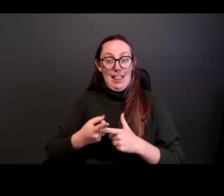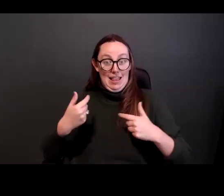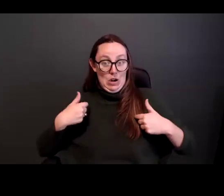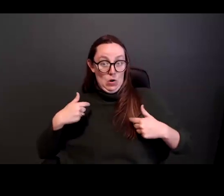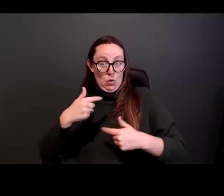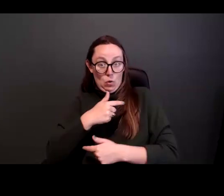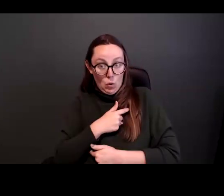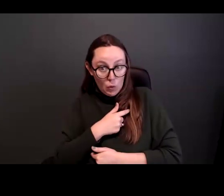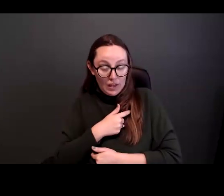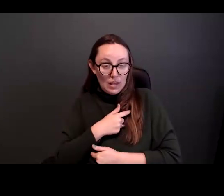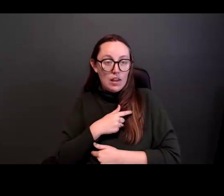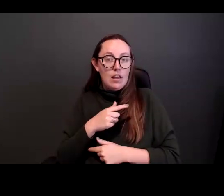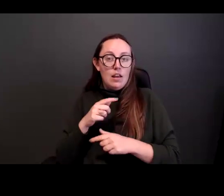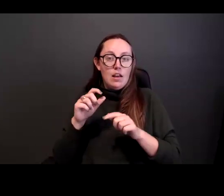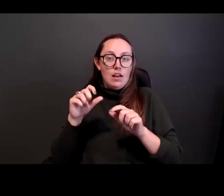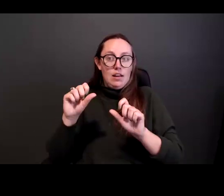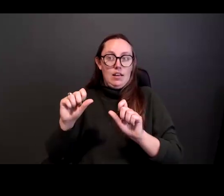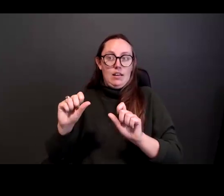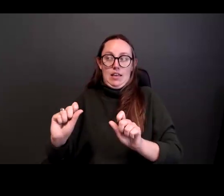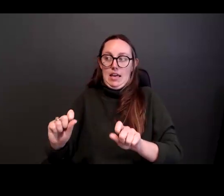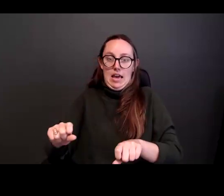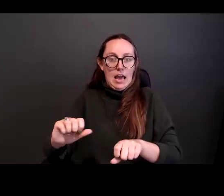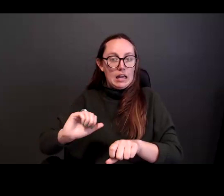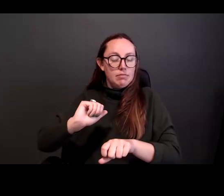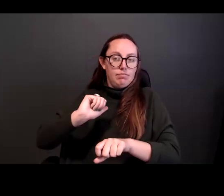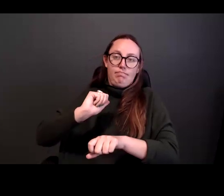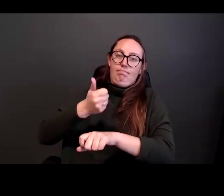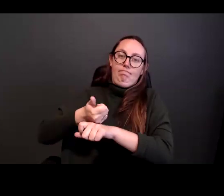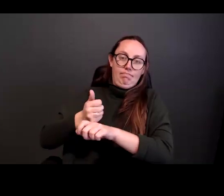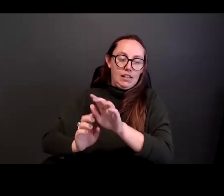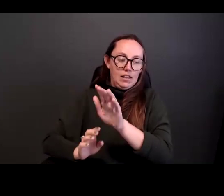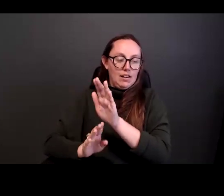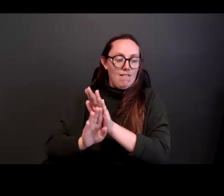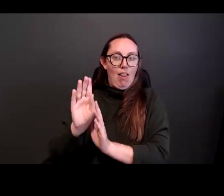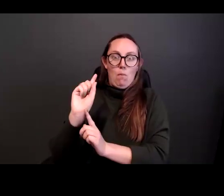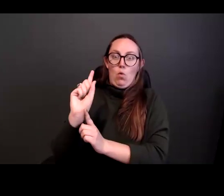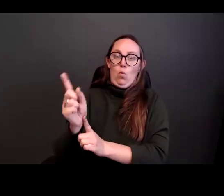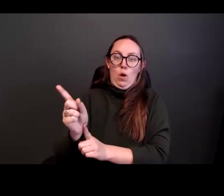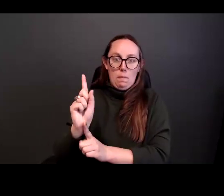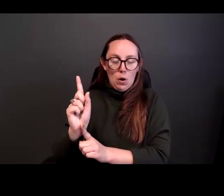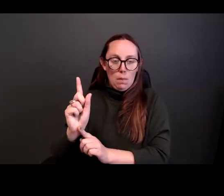a narrative and create a moment that we can build from in a dramatic way that will engage students.